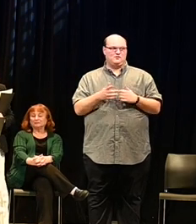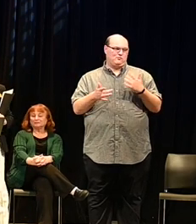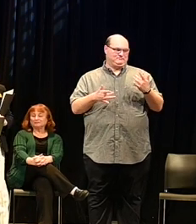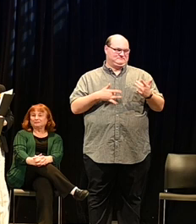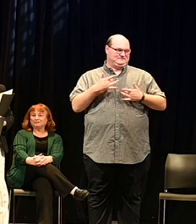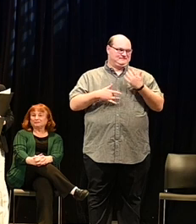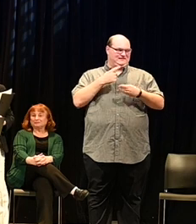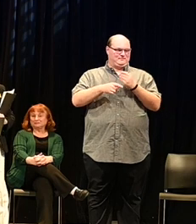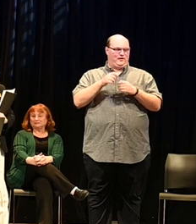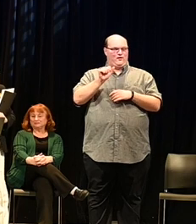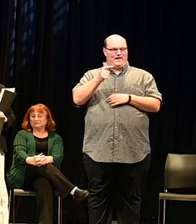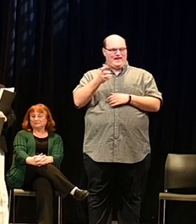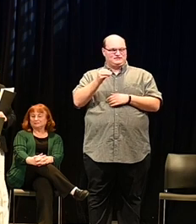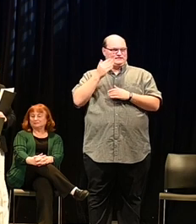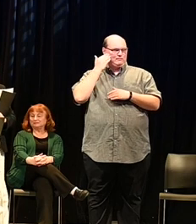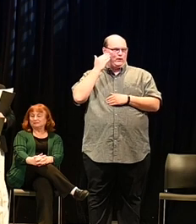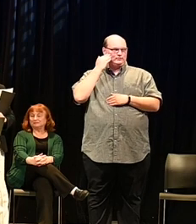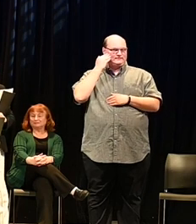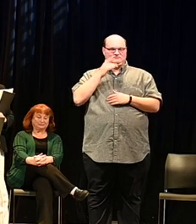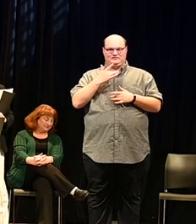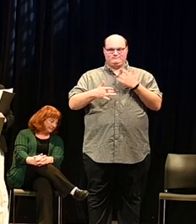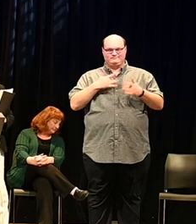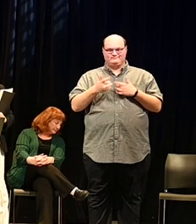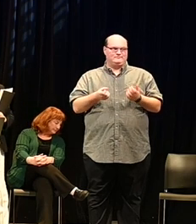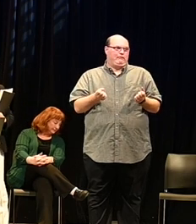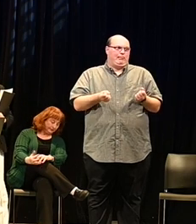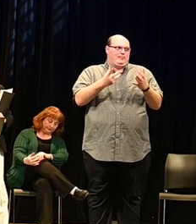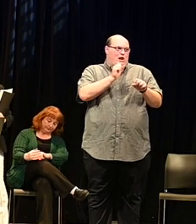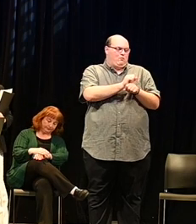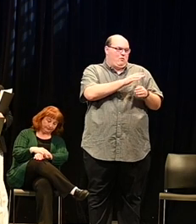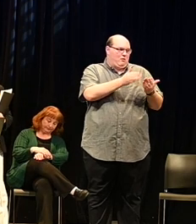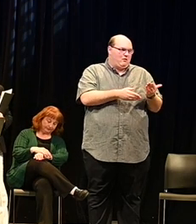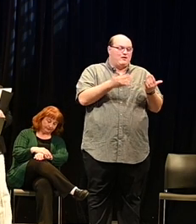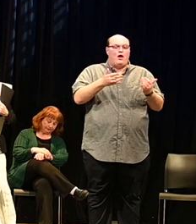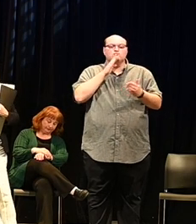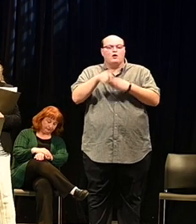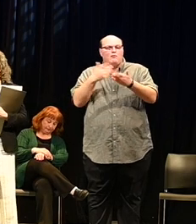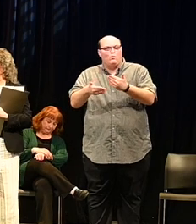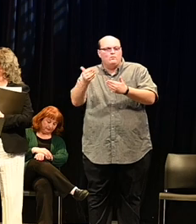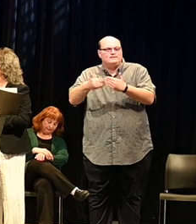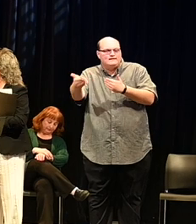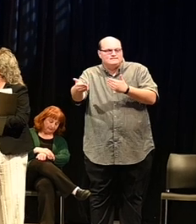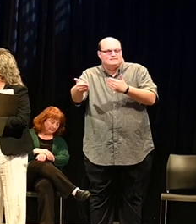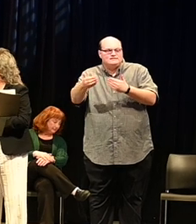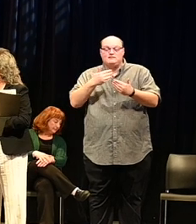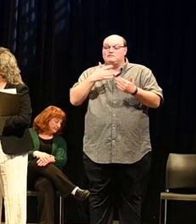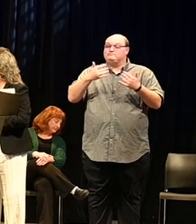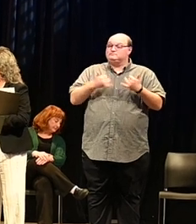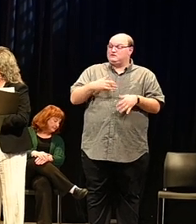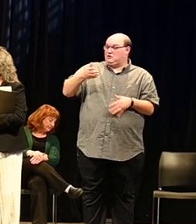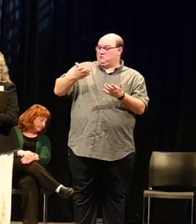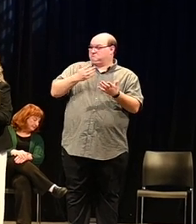Excited about Ageism Awareness. There's a lot that we did. Let's talk about what we're about to do. It is my great pleasure